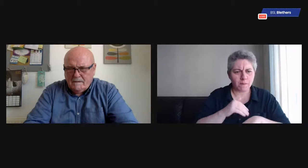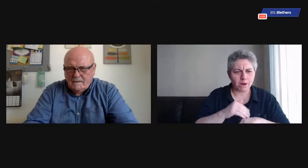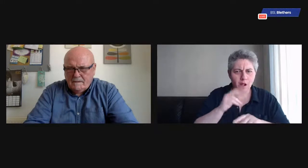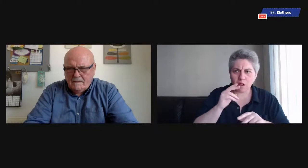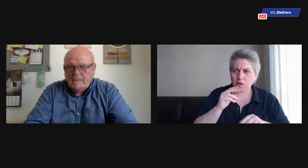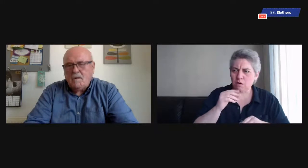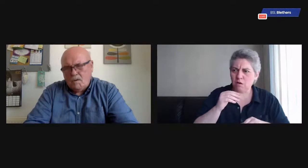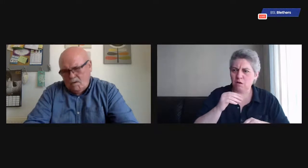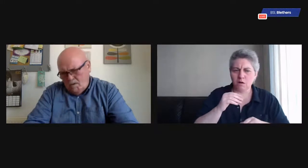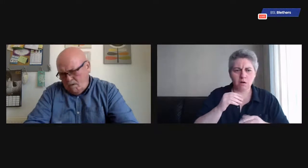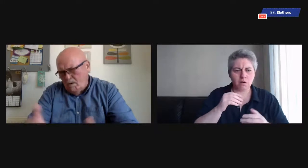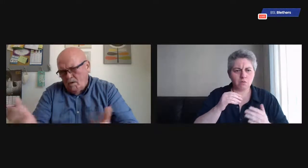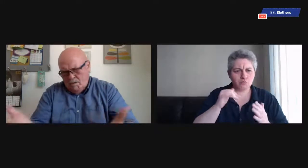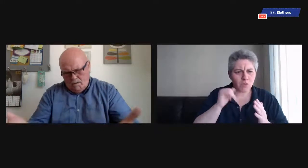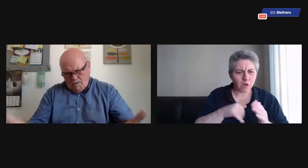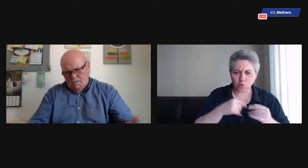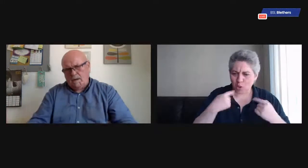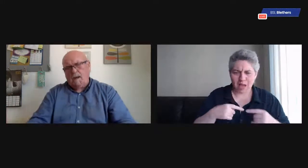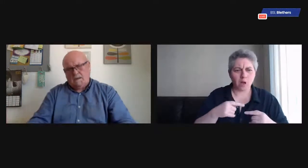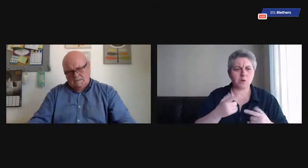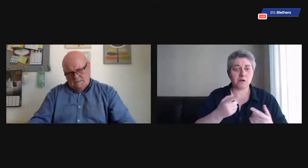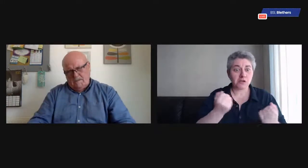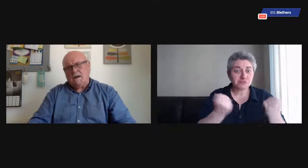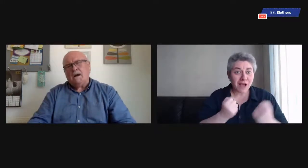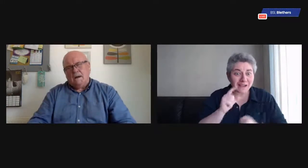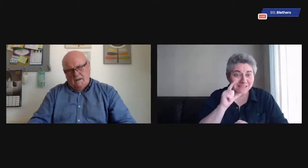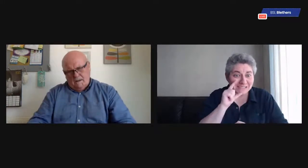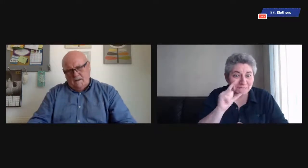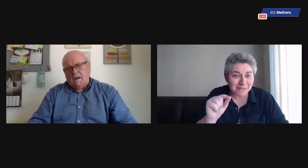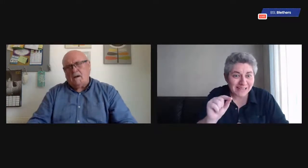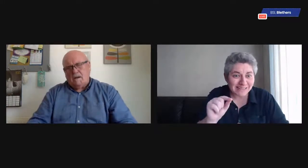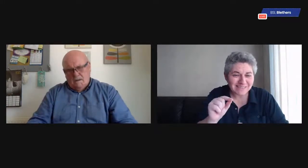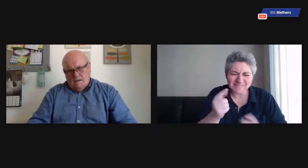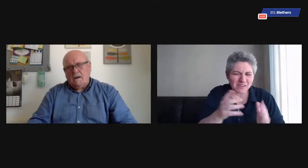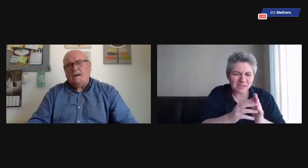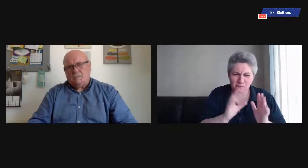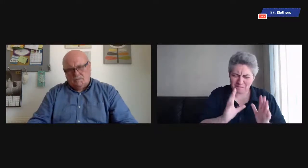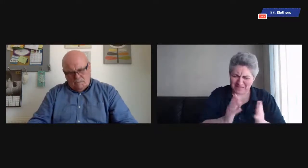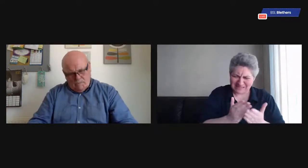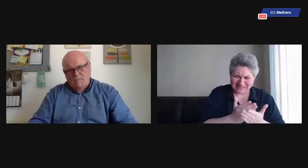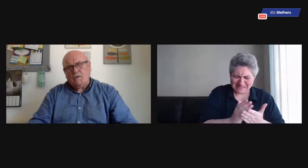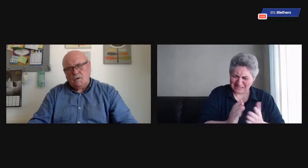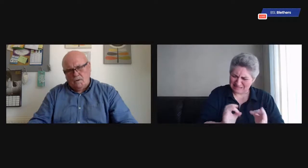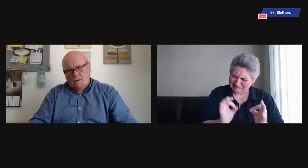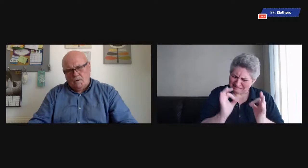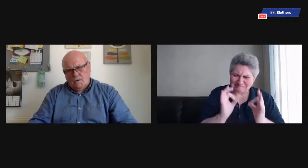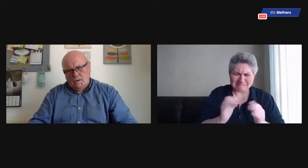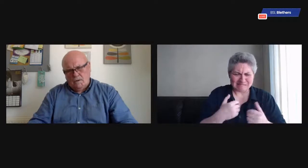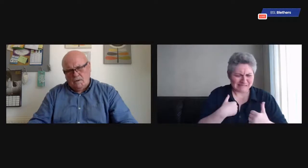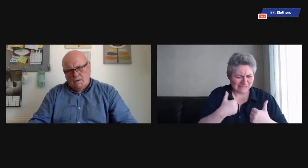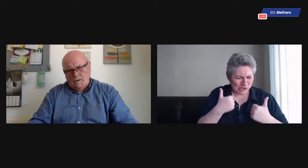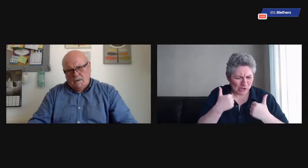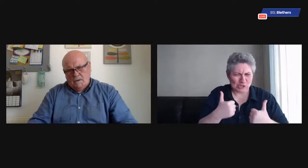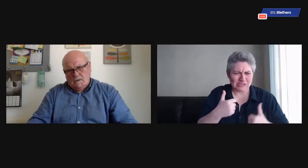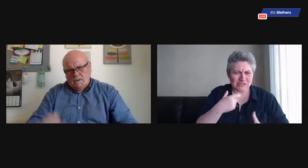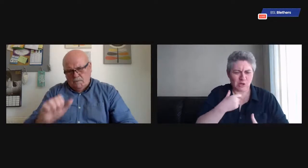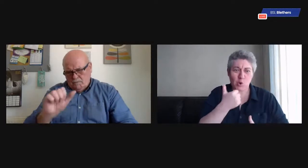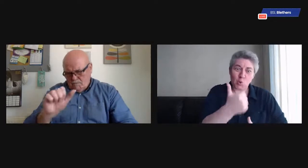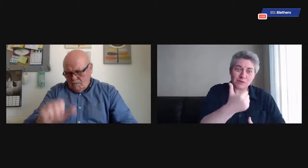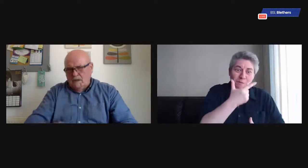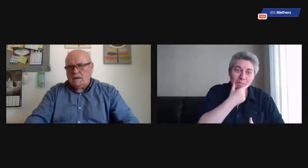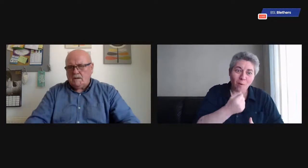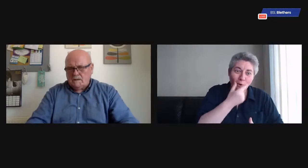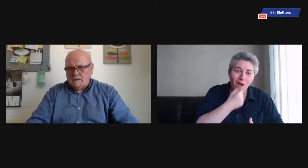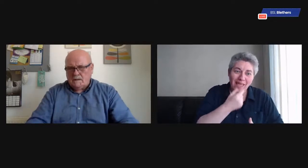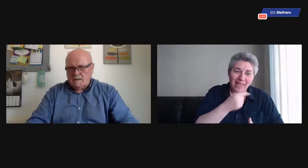you have to have like a clear, conviction record, or if you've got like a